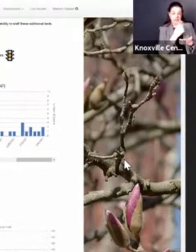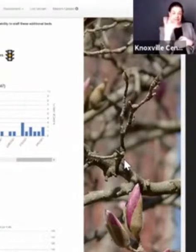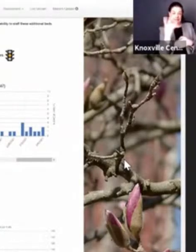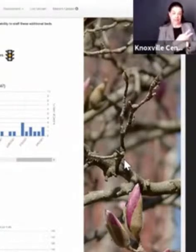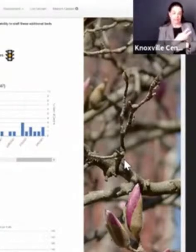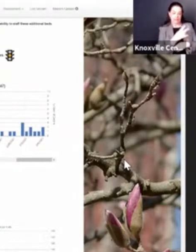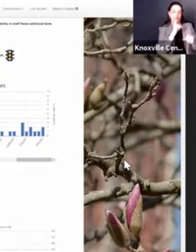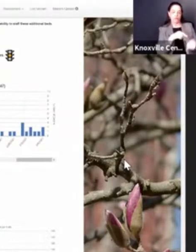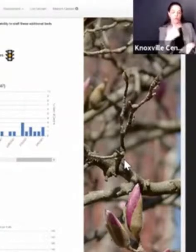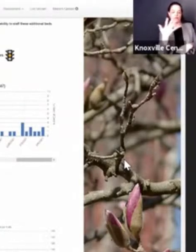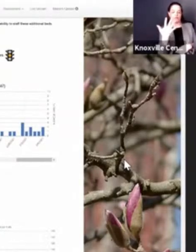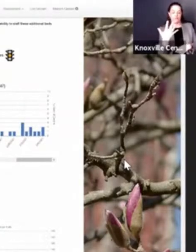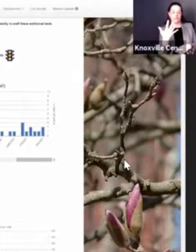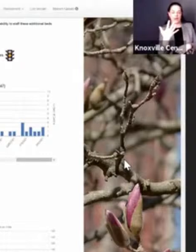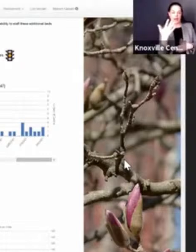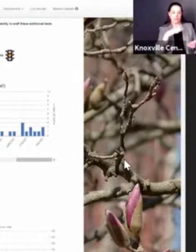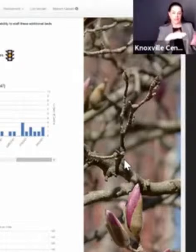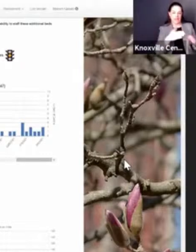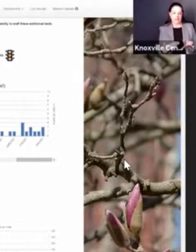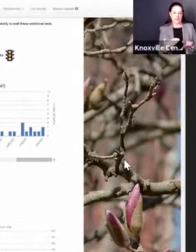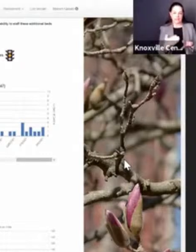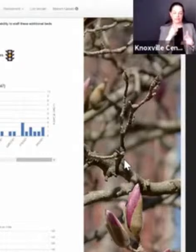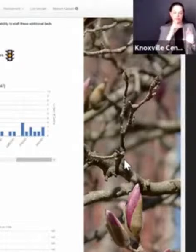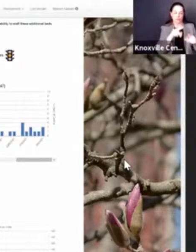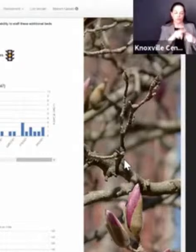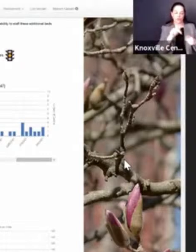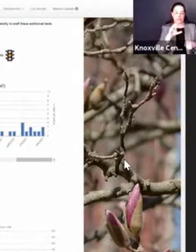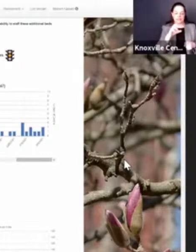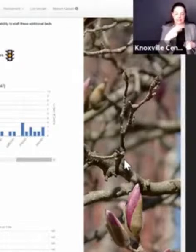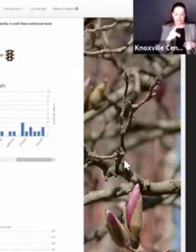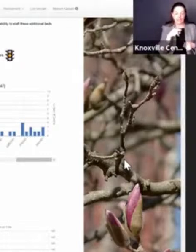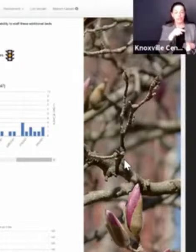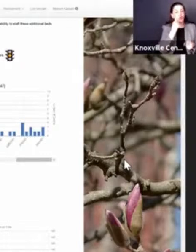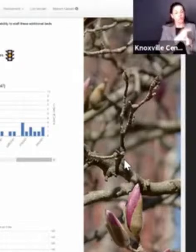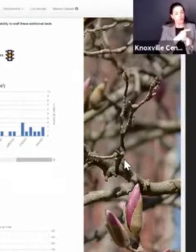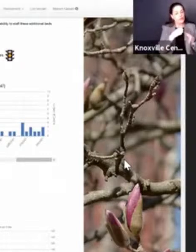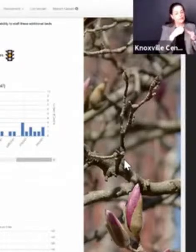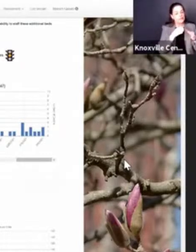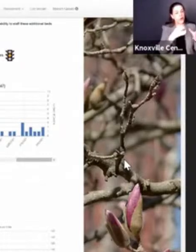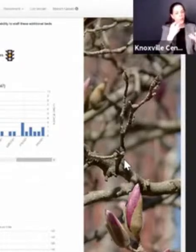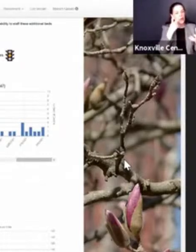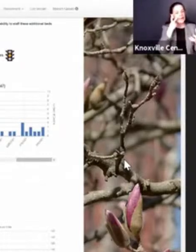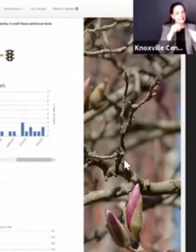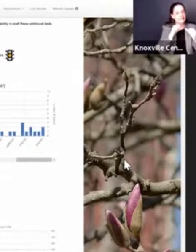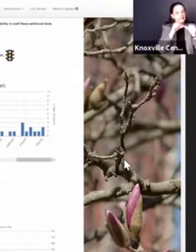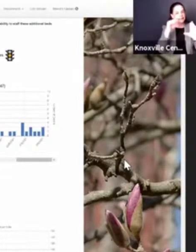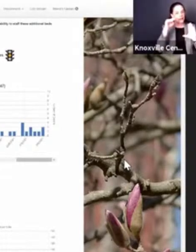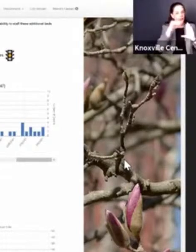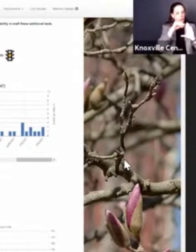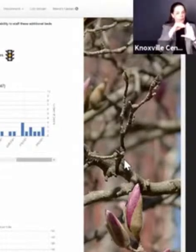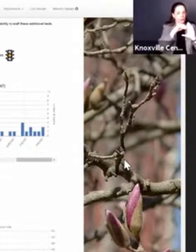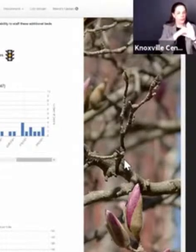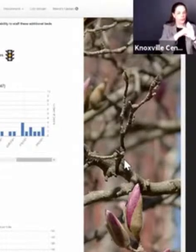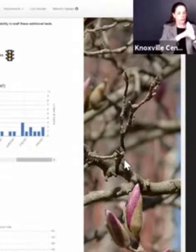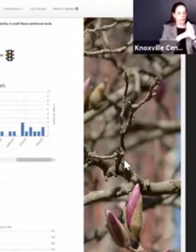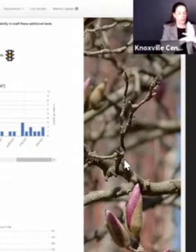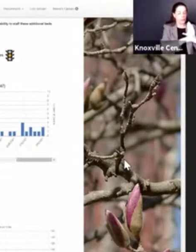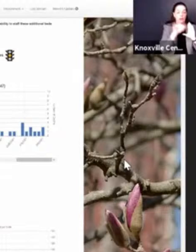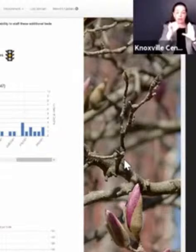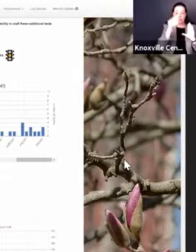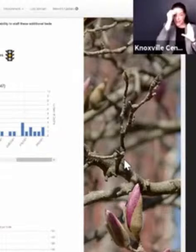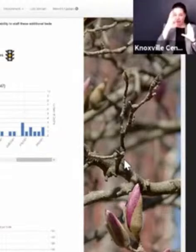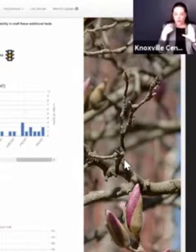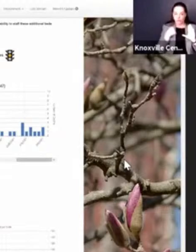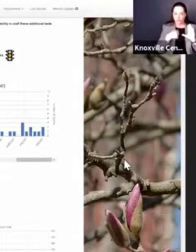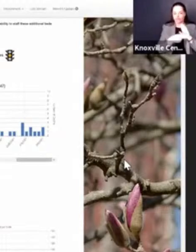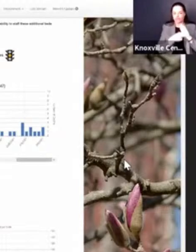reported to KCHD. This is trending in the right direction, and we want to see it continue. The information available leads us to